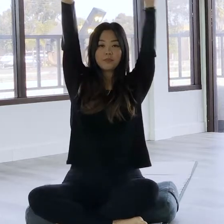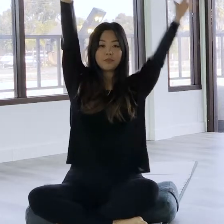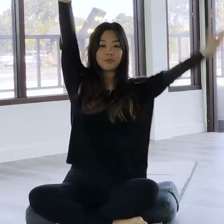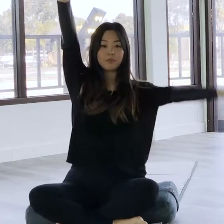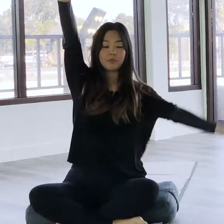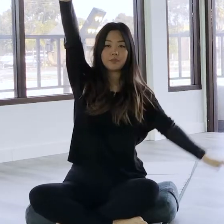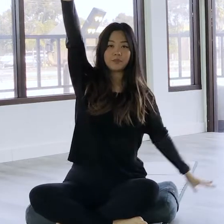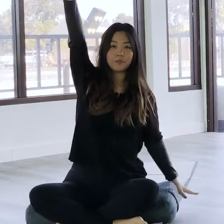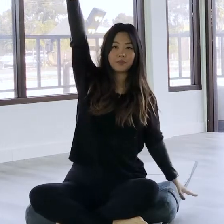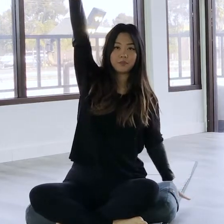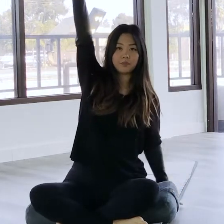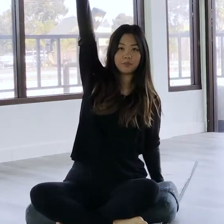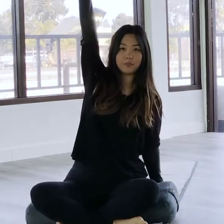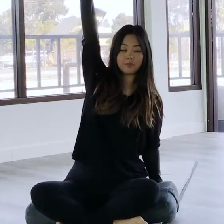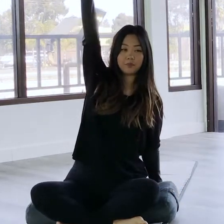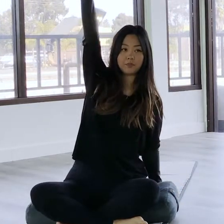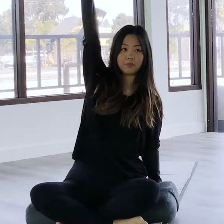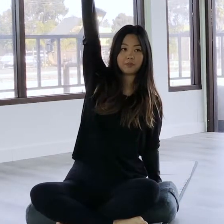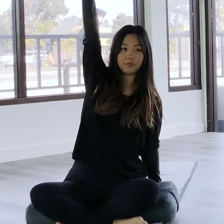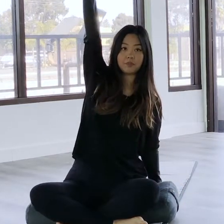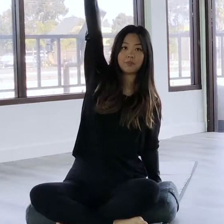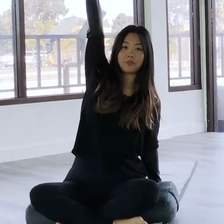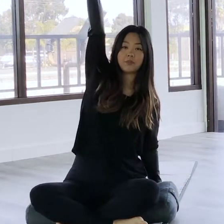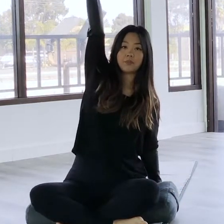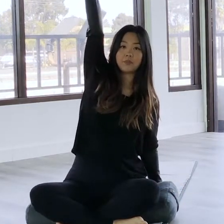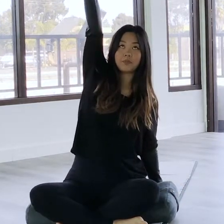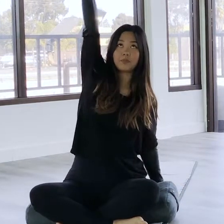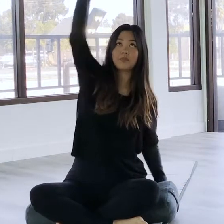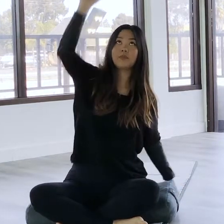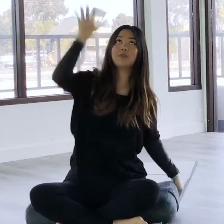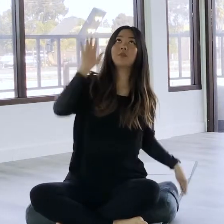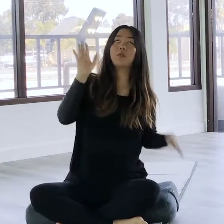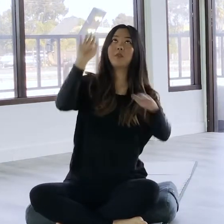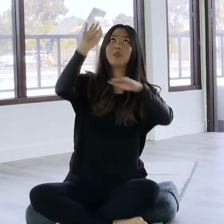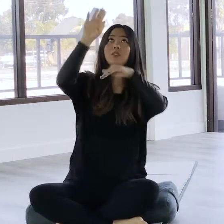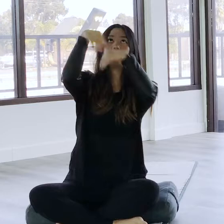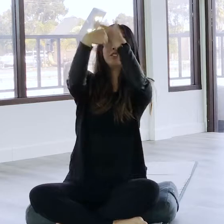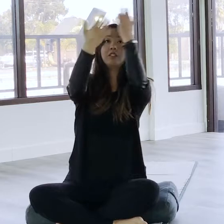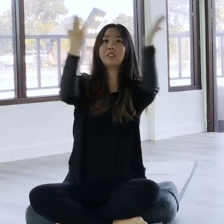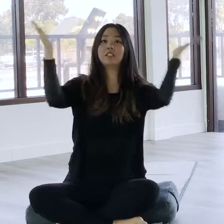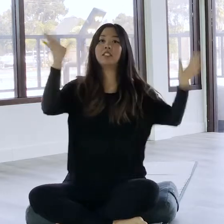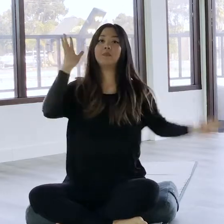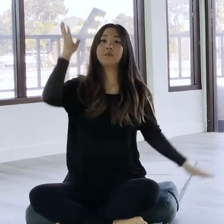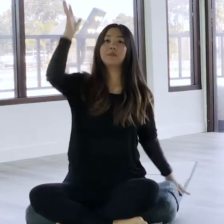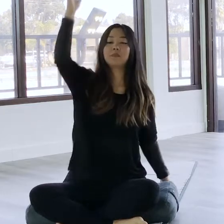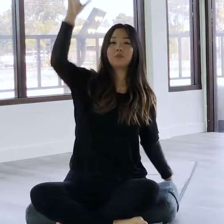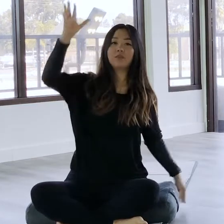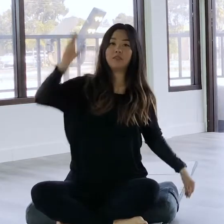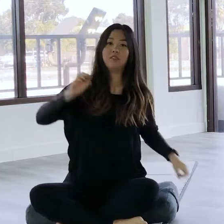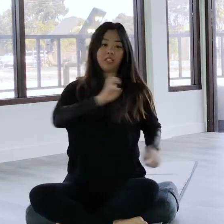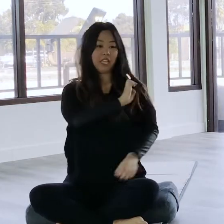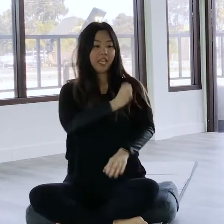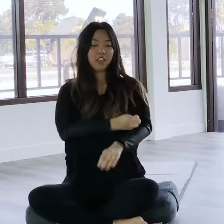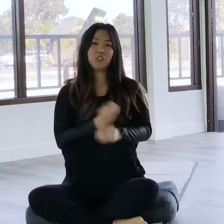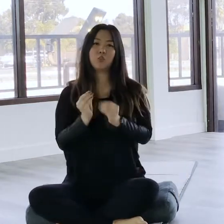us. Reach for the sky with the right hand. Feel like you're shooting energy out.